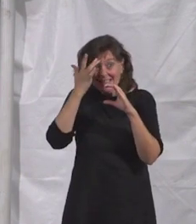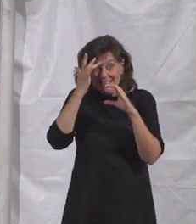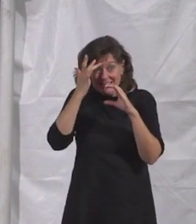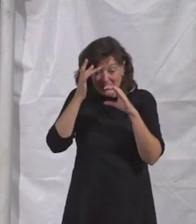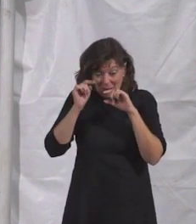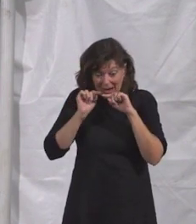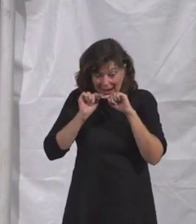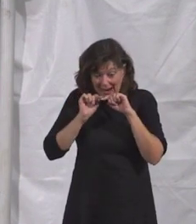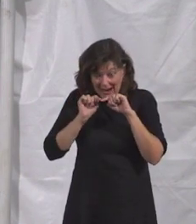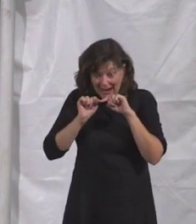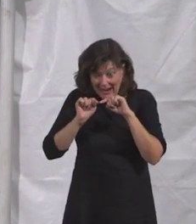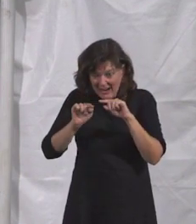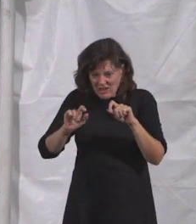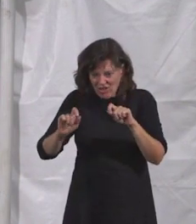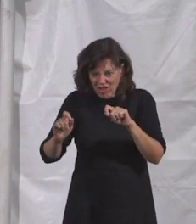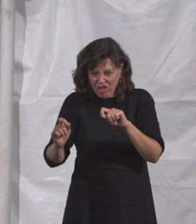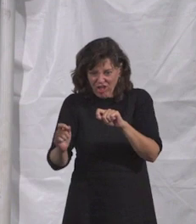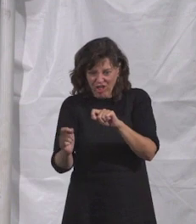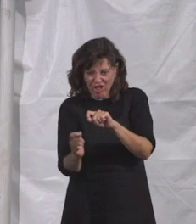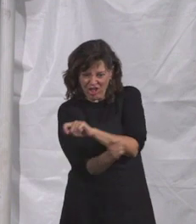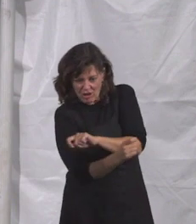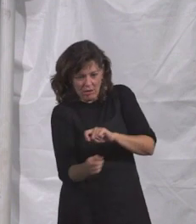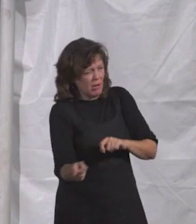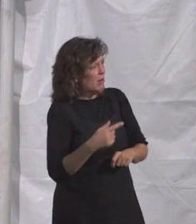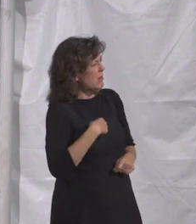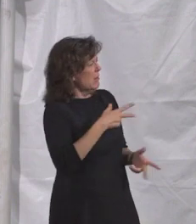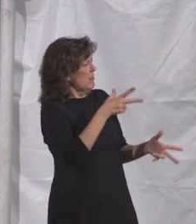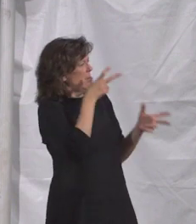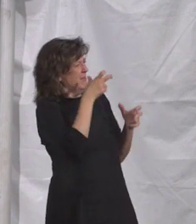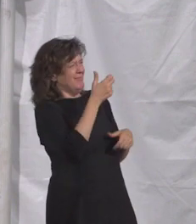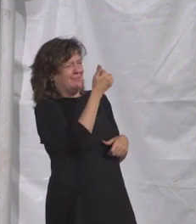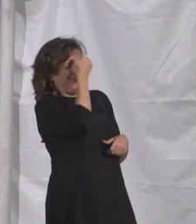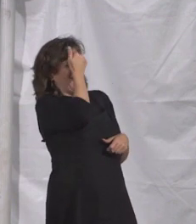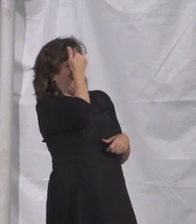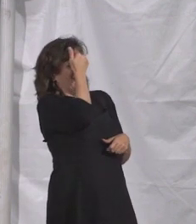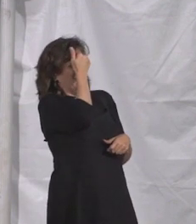mouth and your ears, it goes dumb, dumb, dumb.